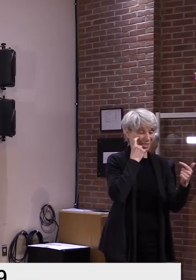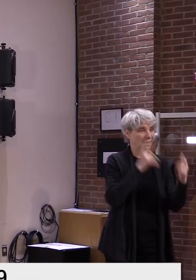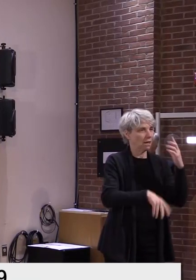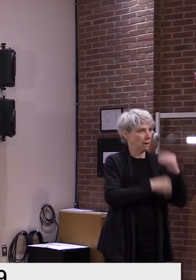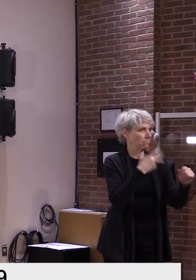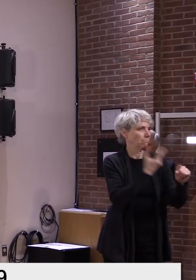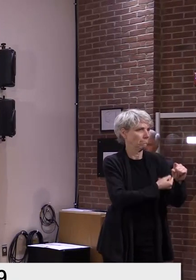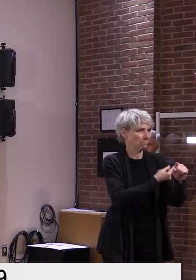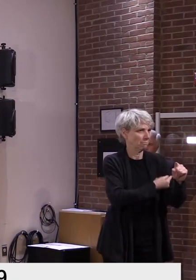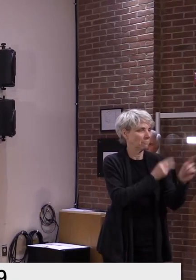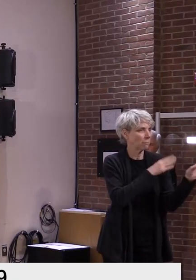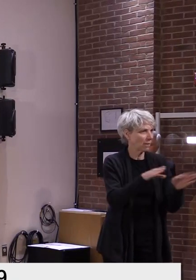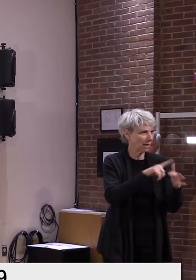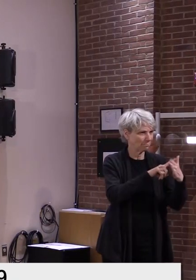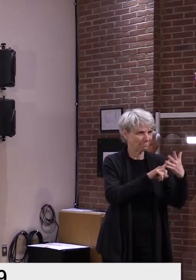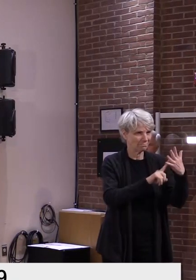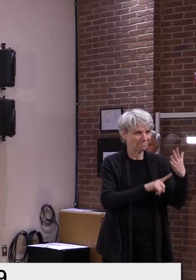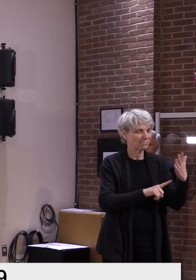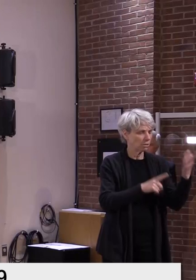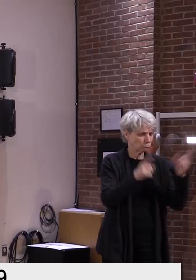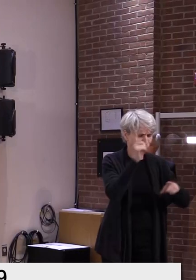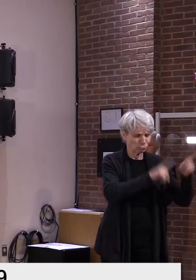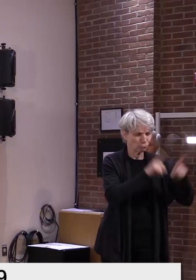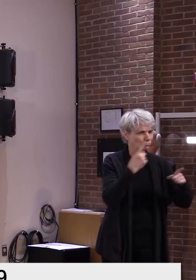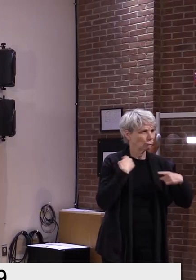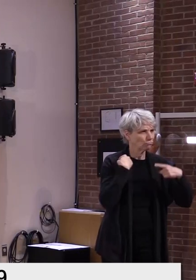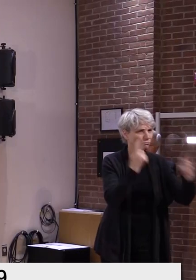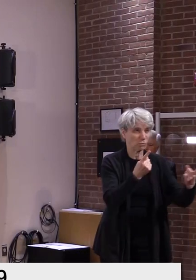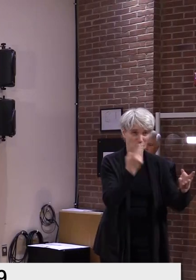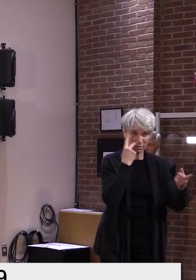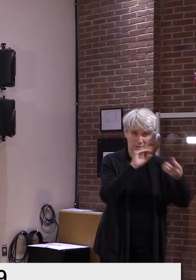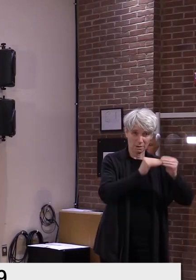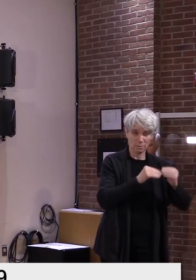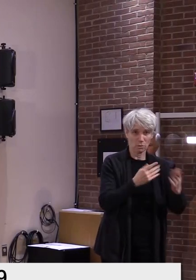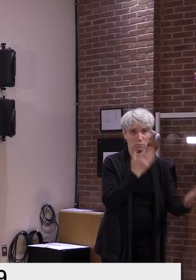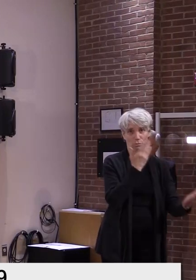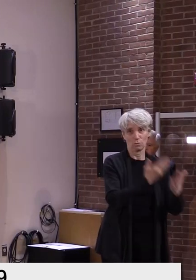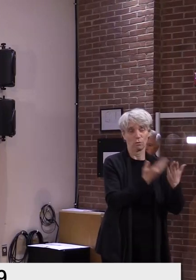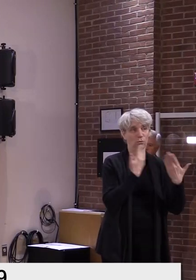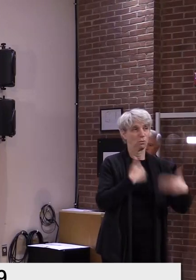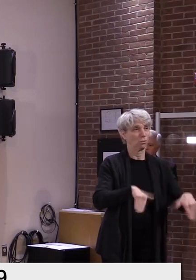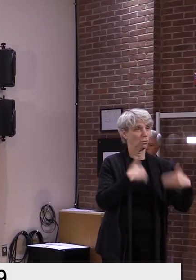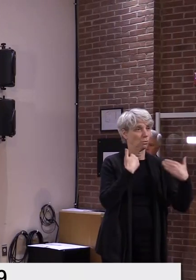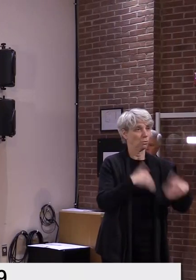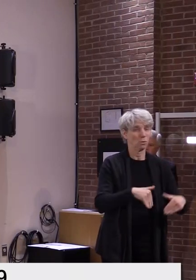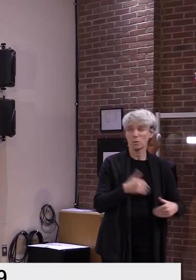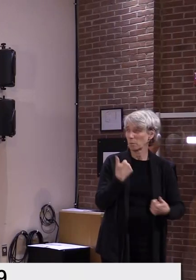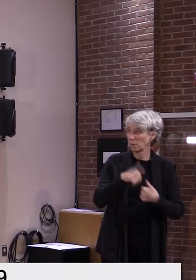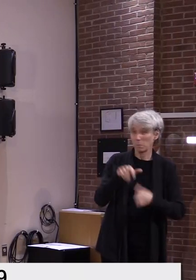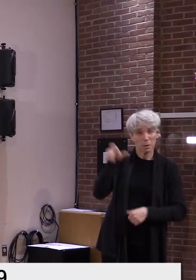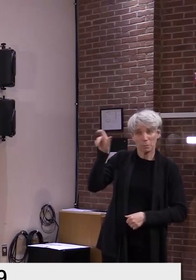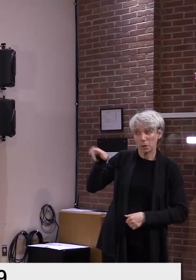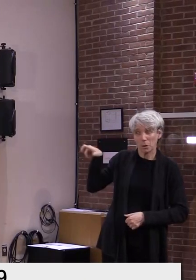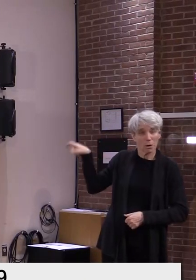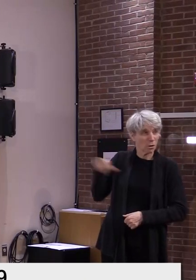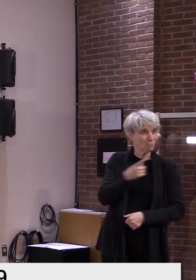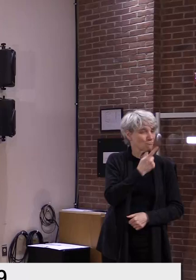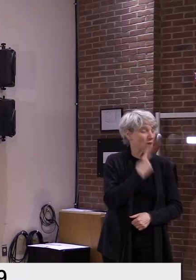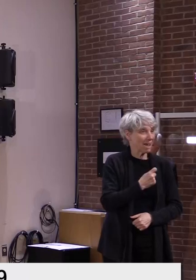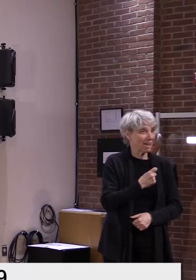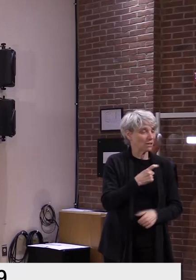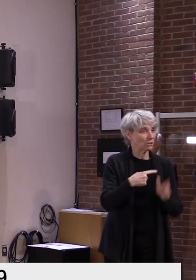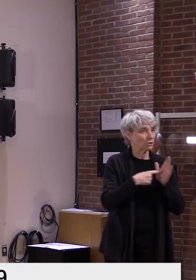you saw the data. It's been a very successful experience for a college in Vermont, as successful as it